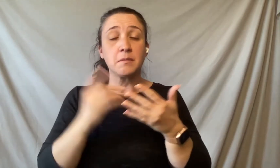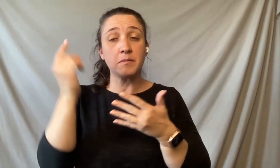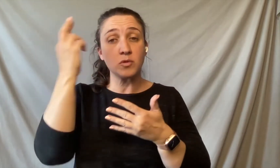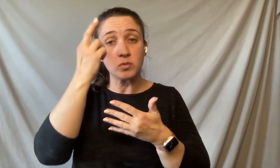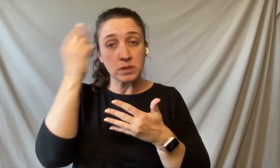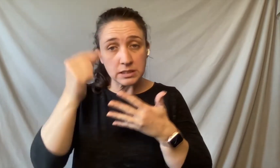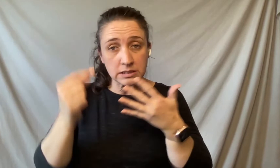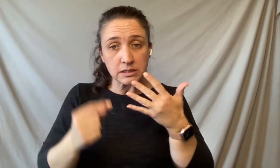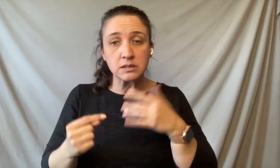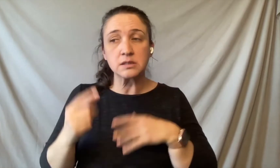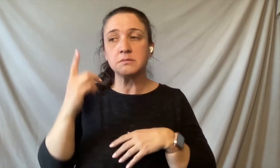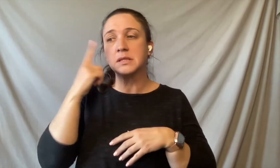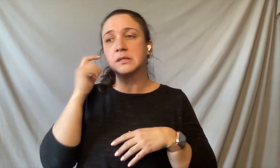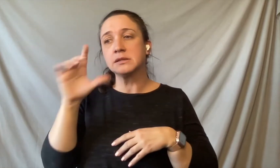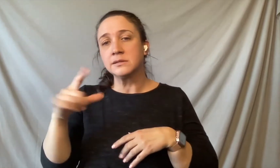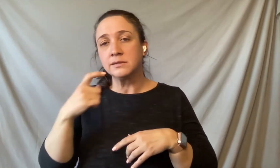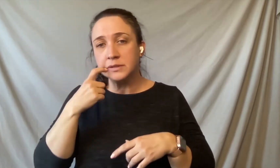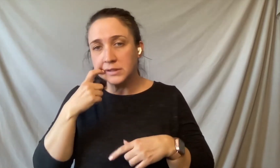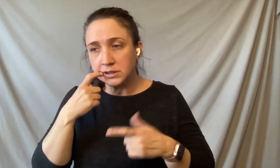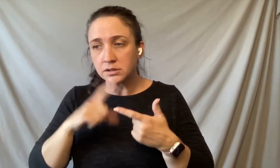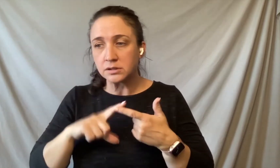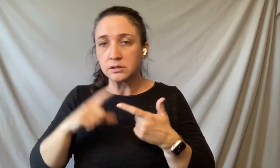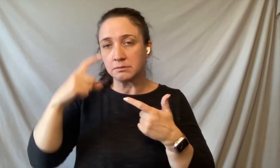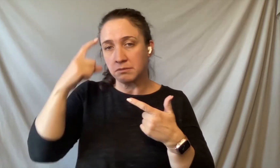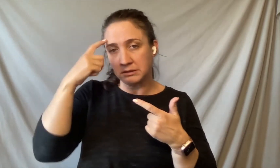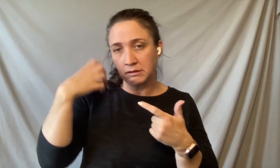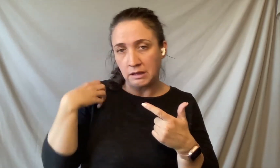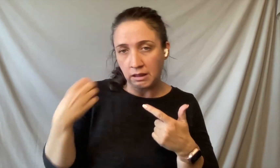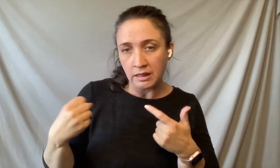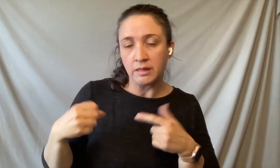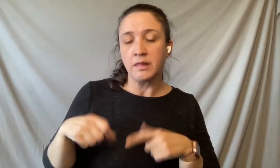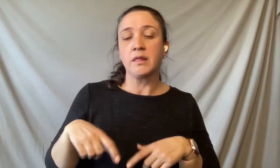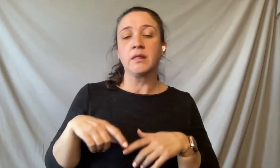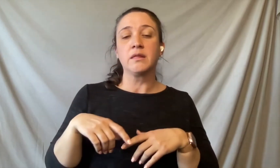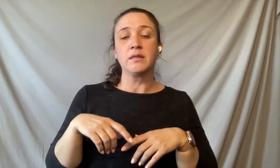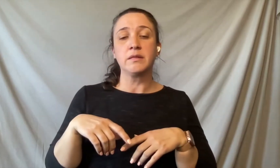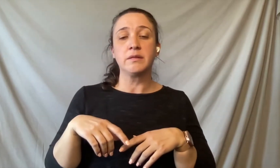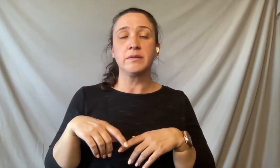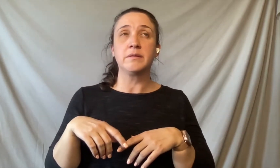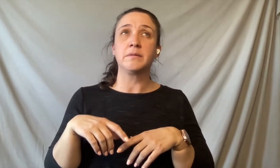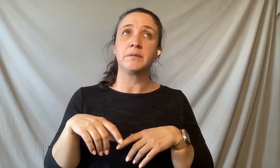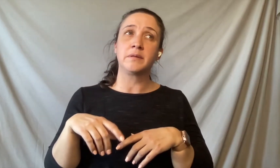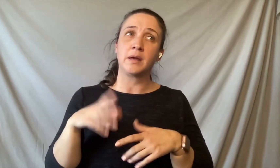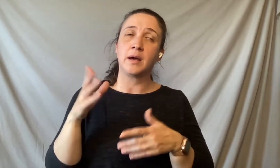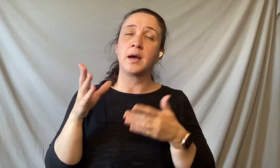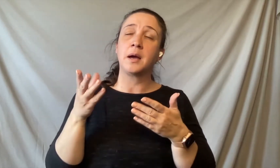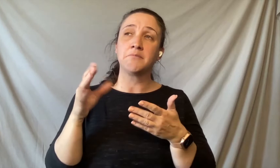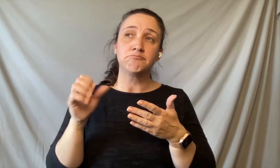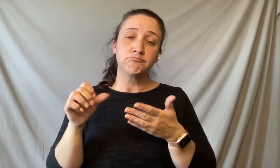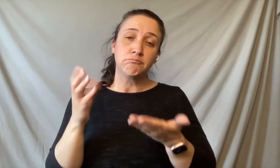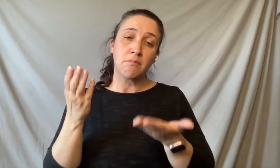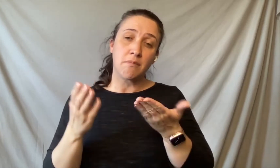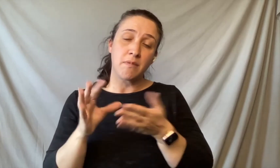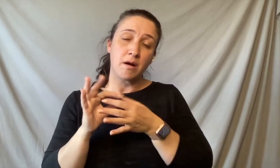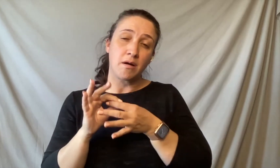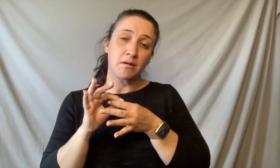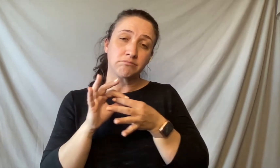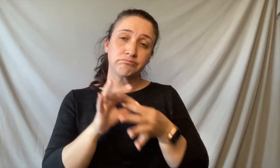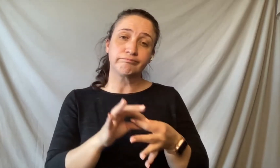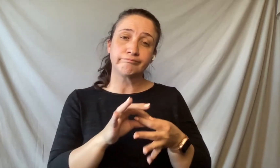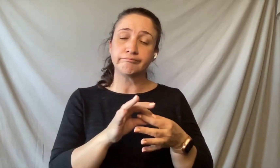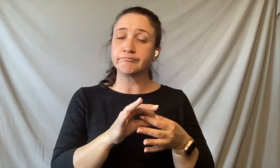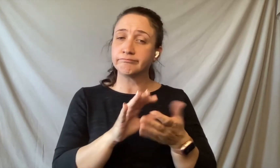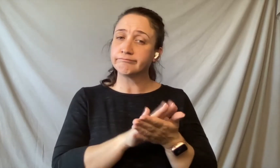because of addiction or because of mental health, and it might nicely tie into the health, the mental